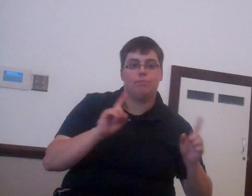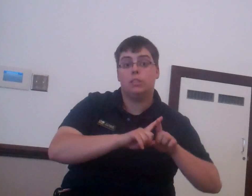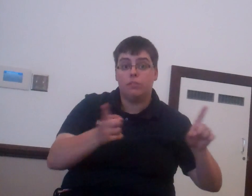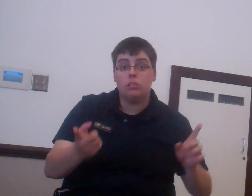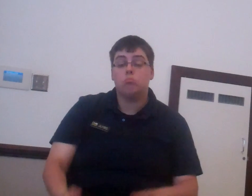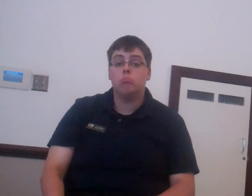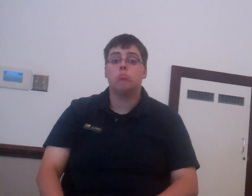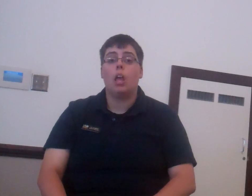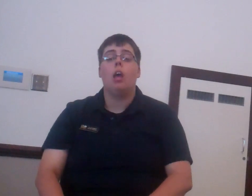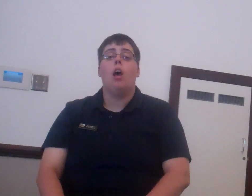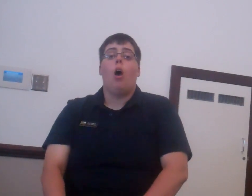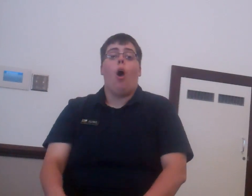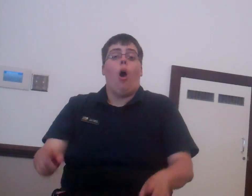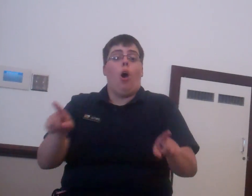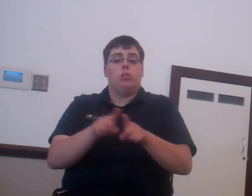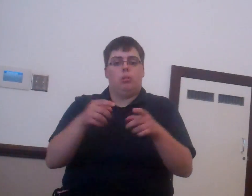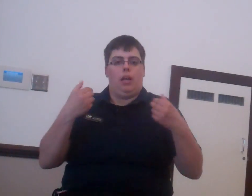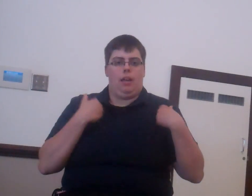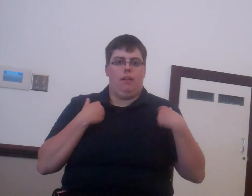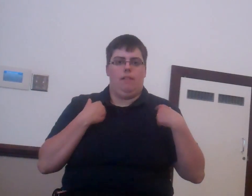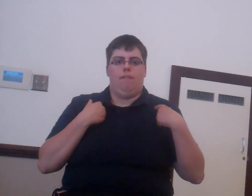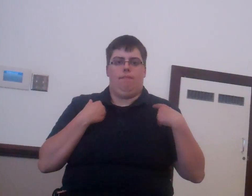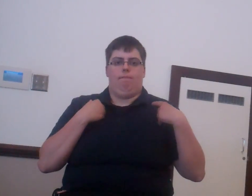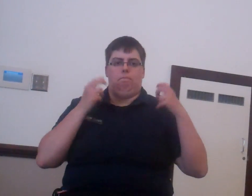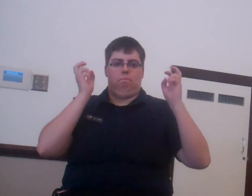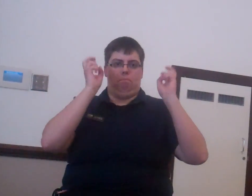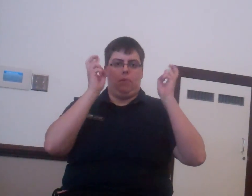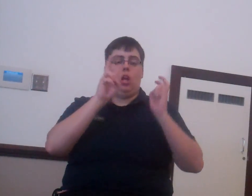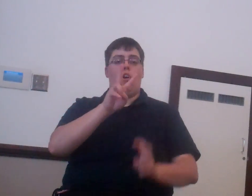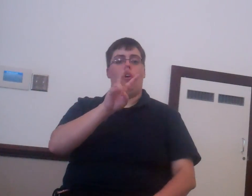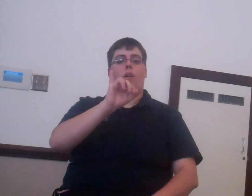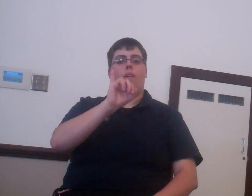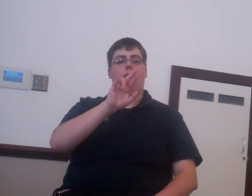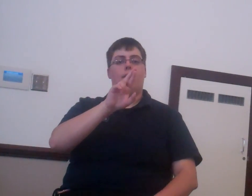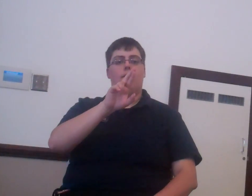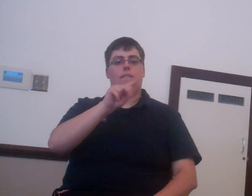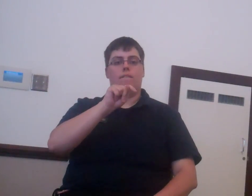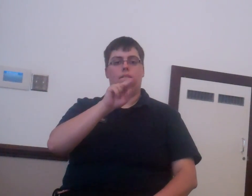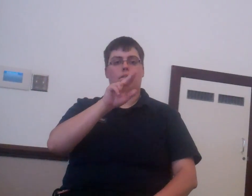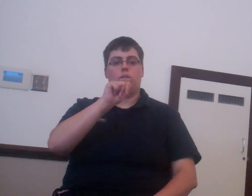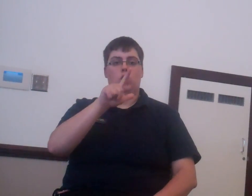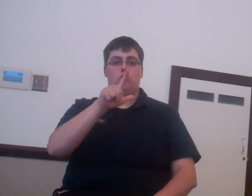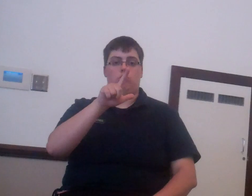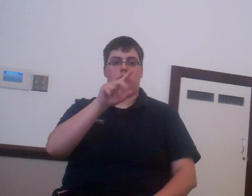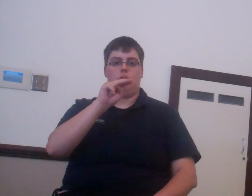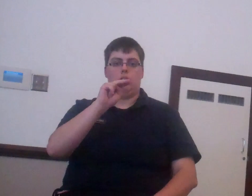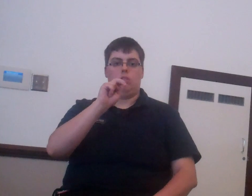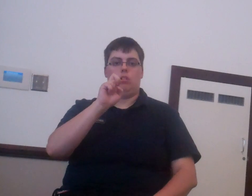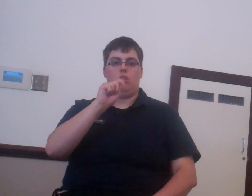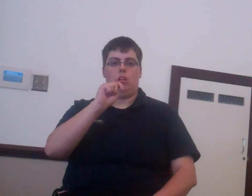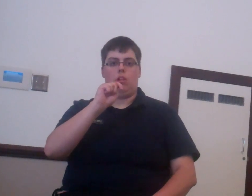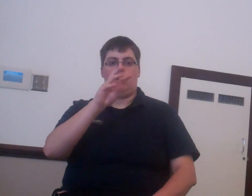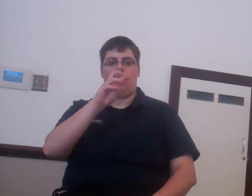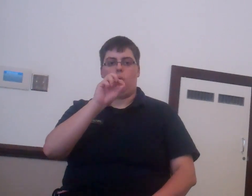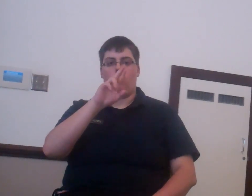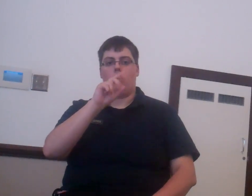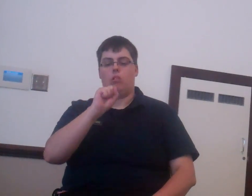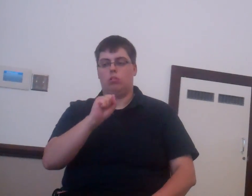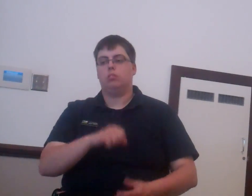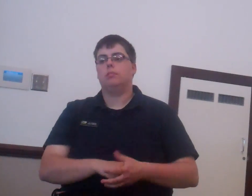also something called virtual networks, which are when you have the members of your